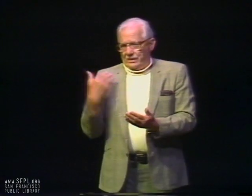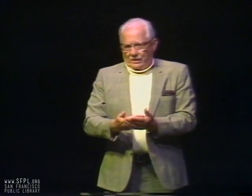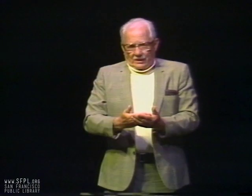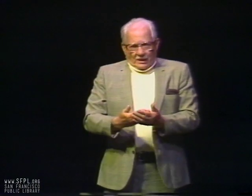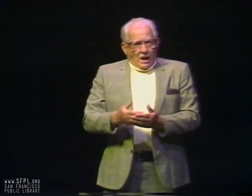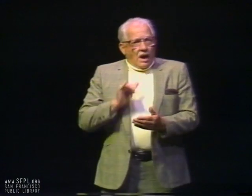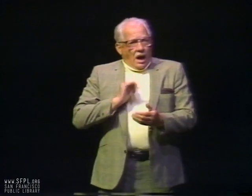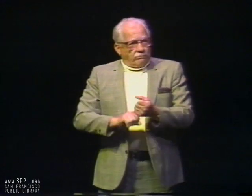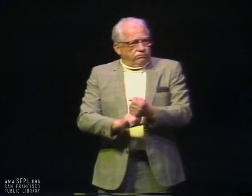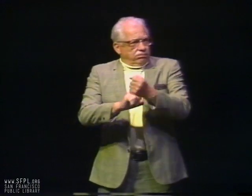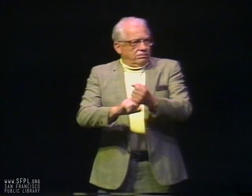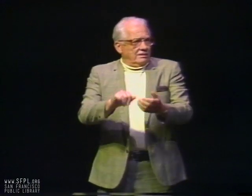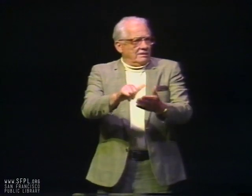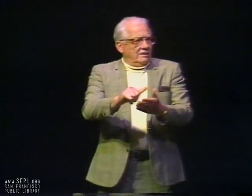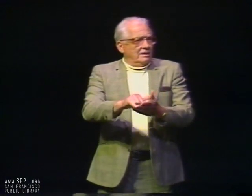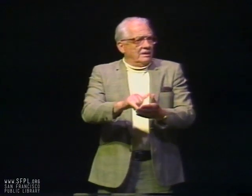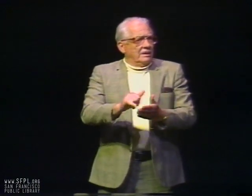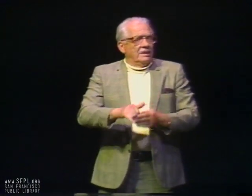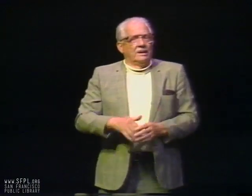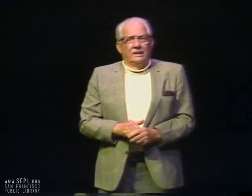And that's very good. I'm in favor of that.